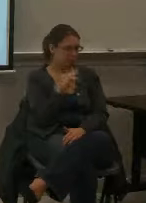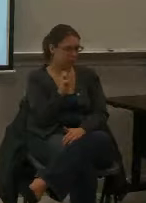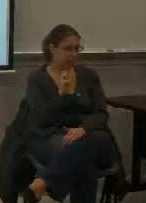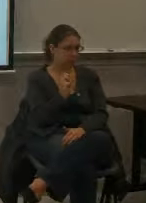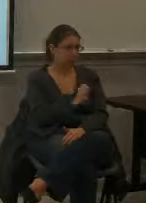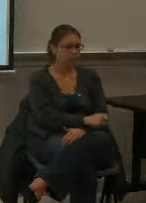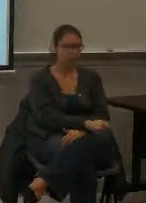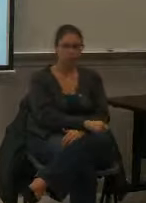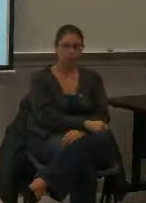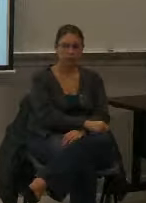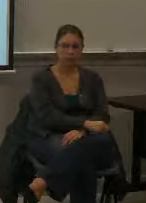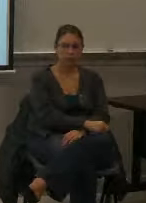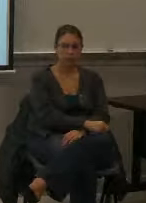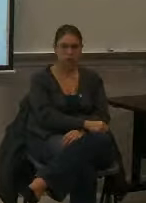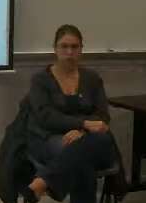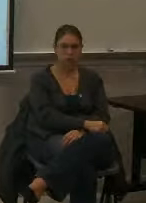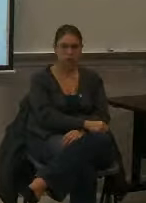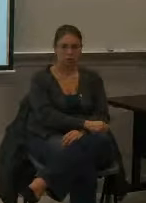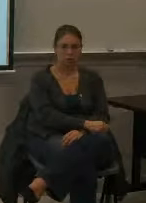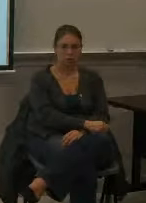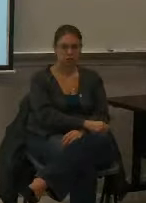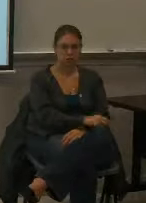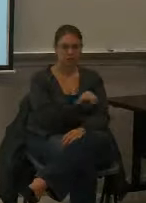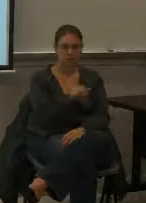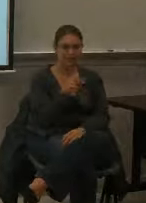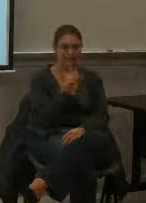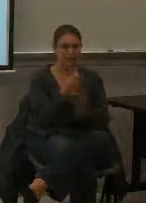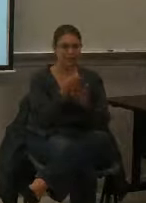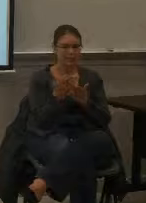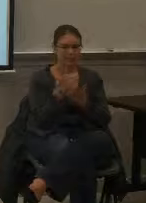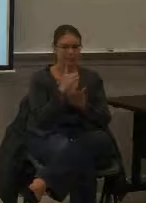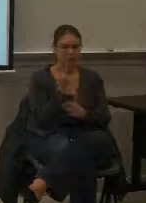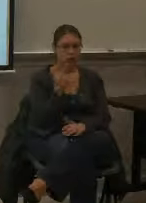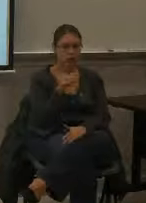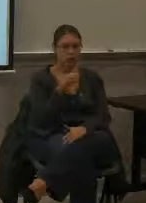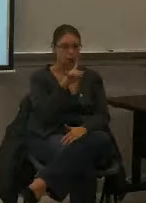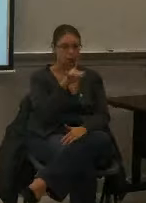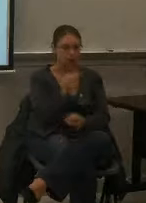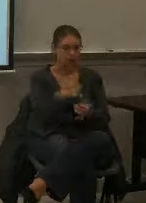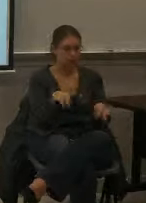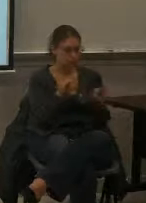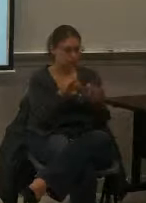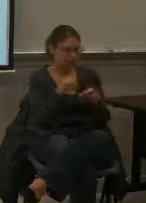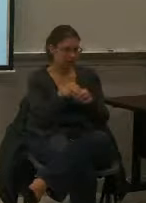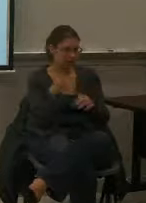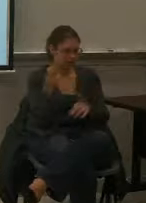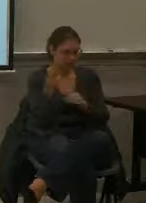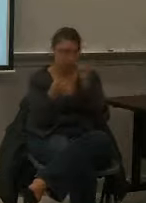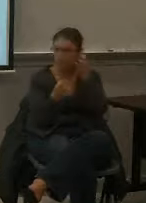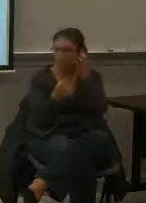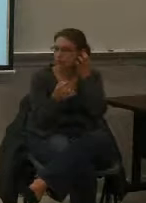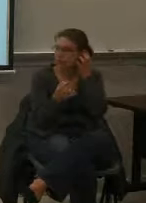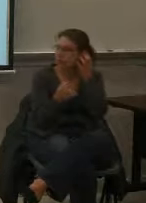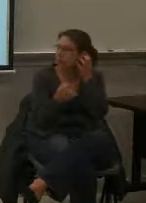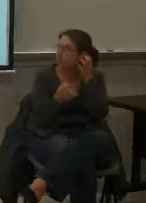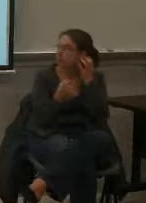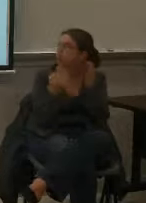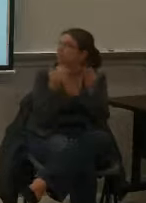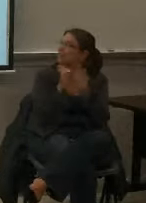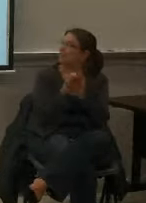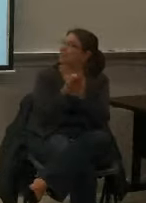well. So that's actually something that's globally important in history. The